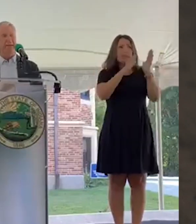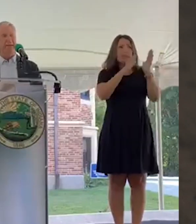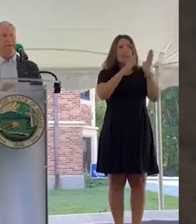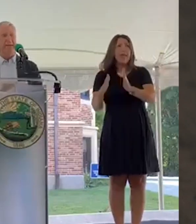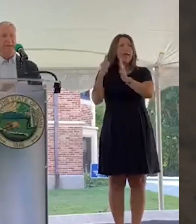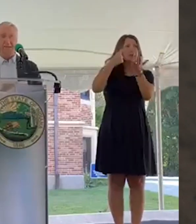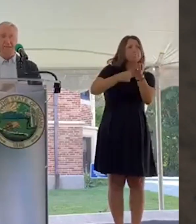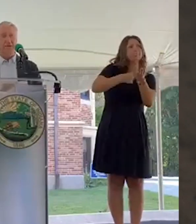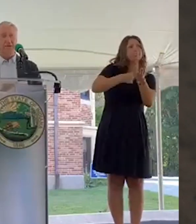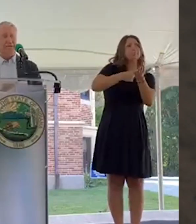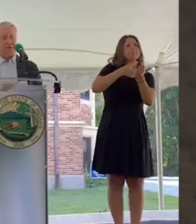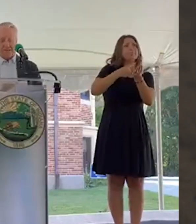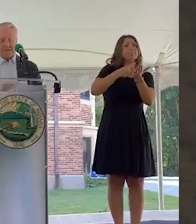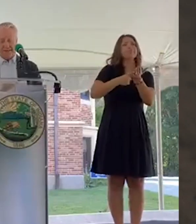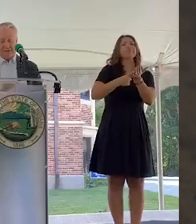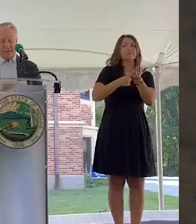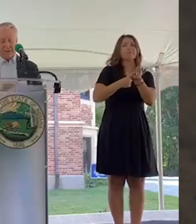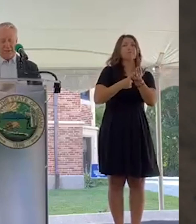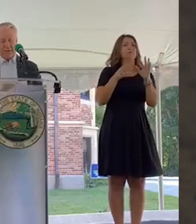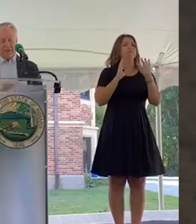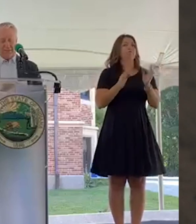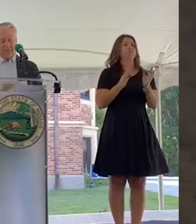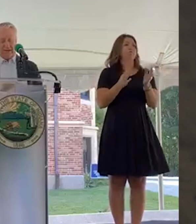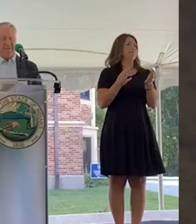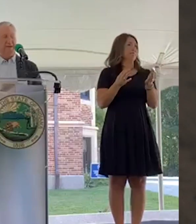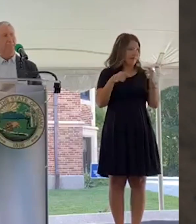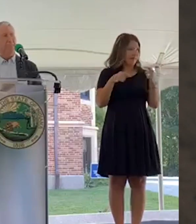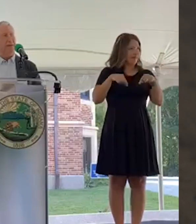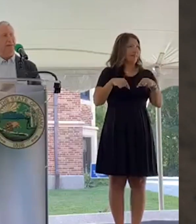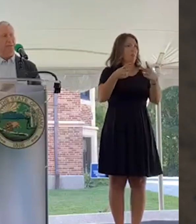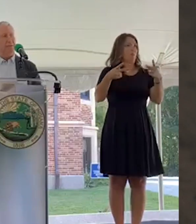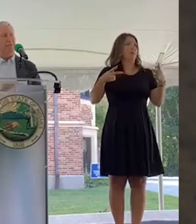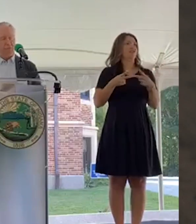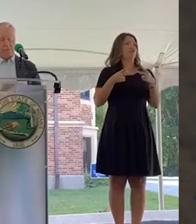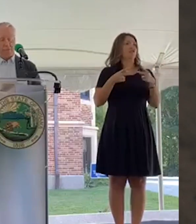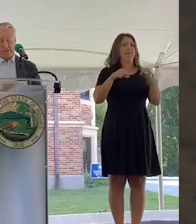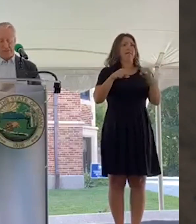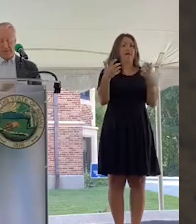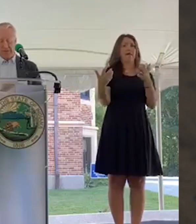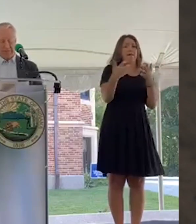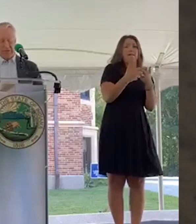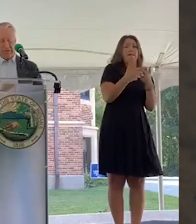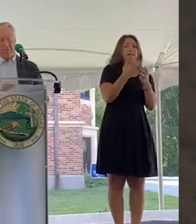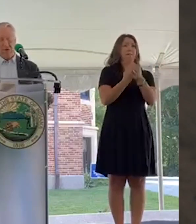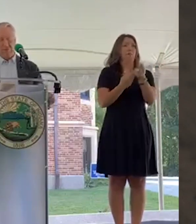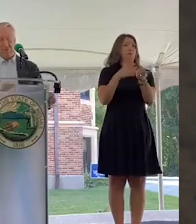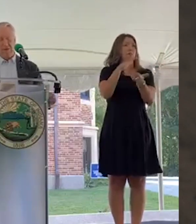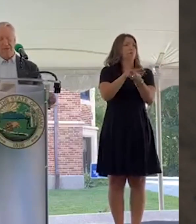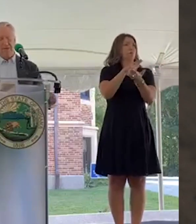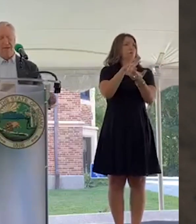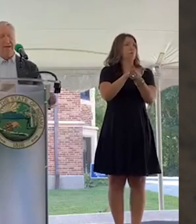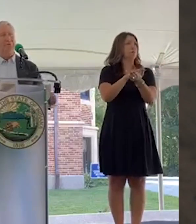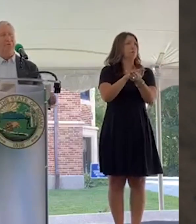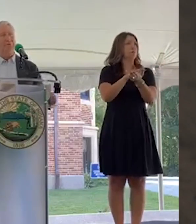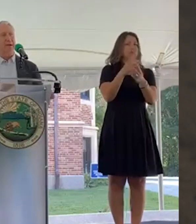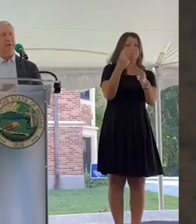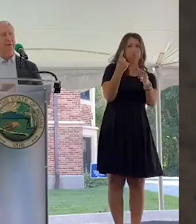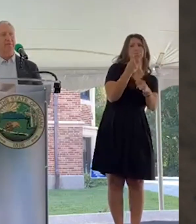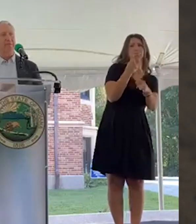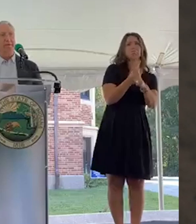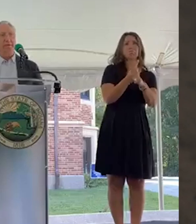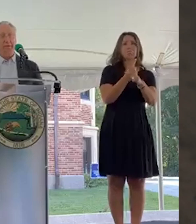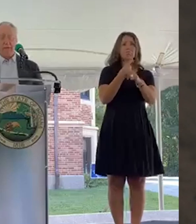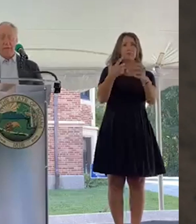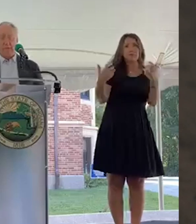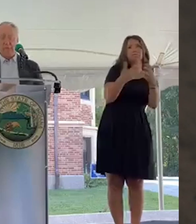it became evident that this location here could in fact accommodate both schools in a very appropriate and collaborative